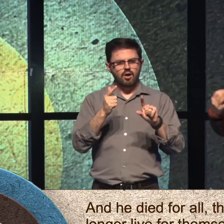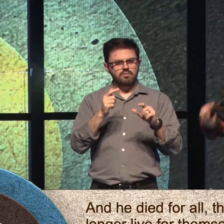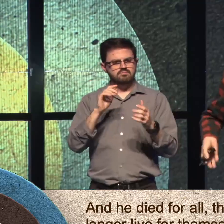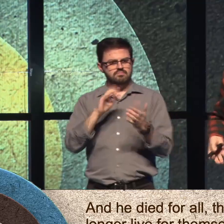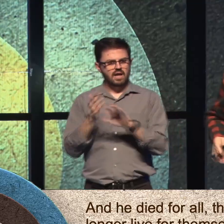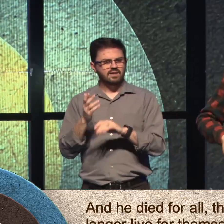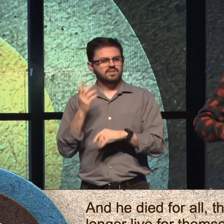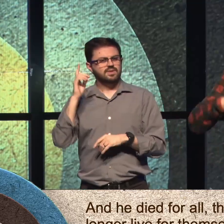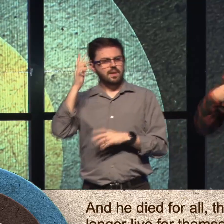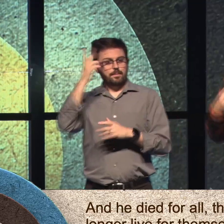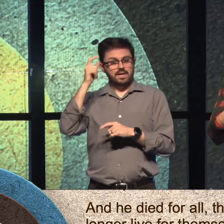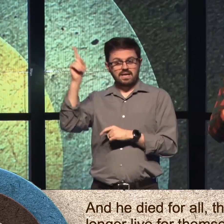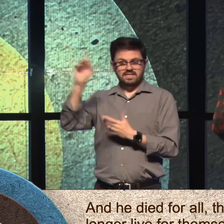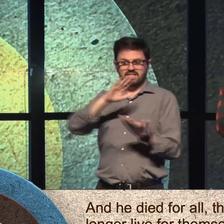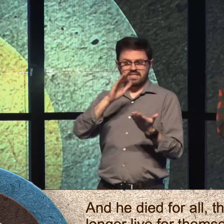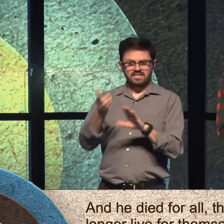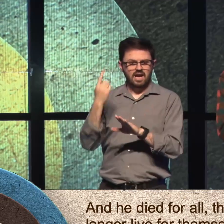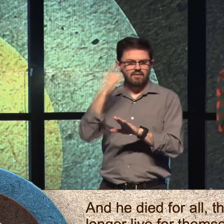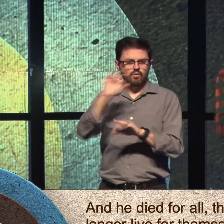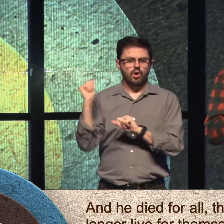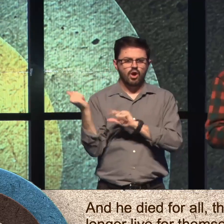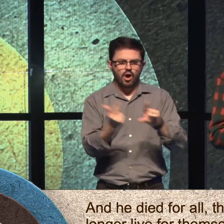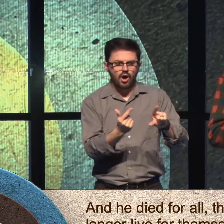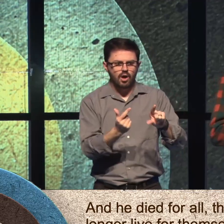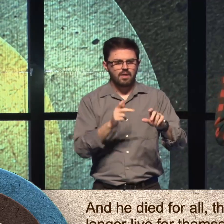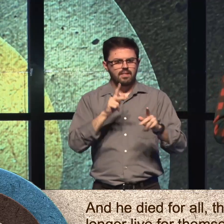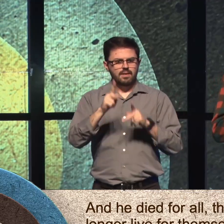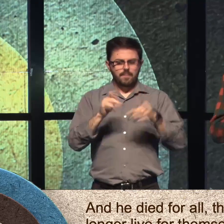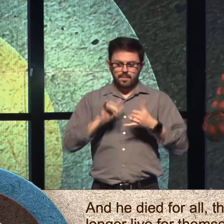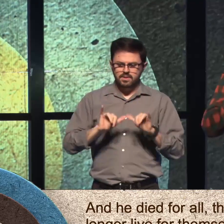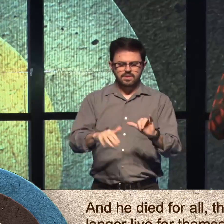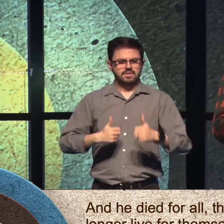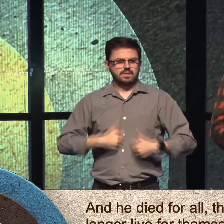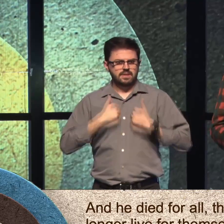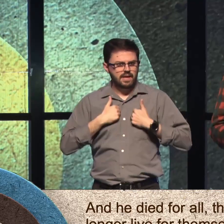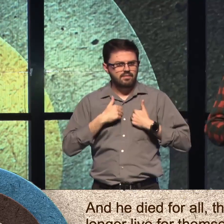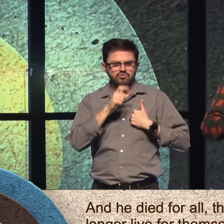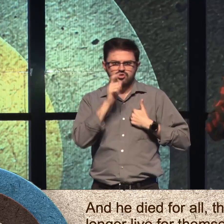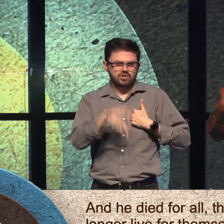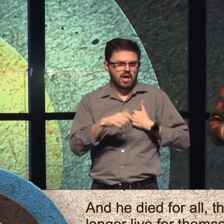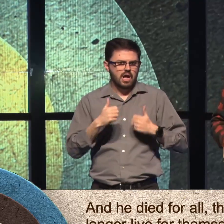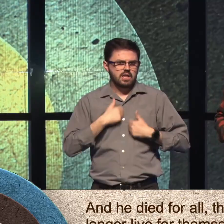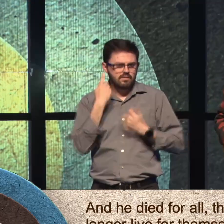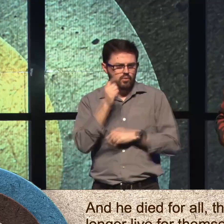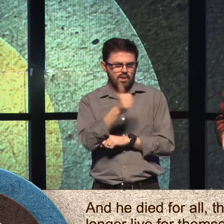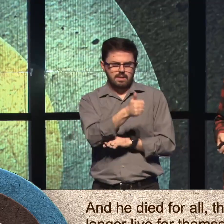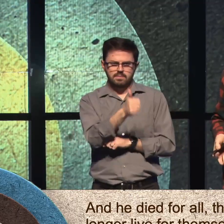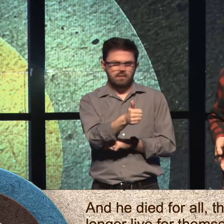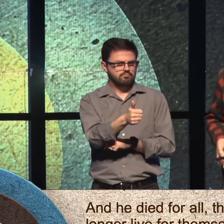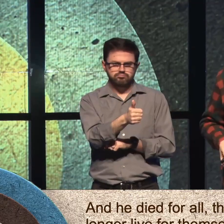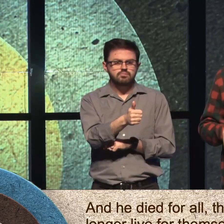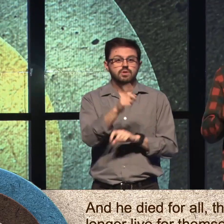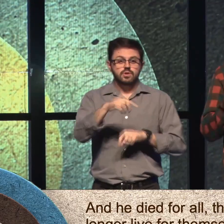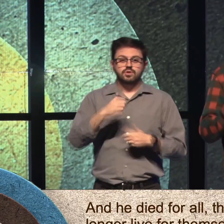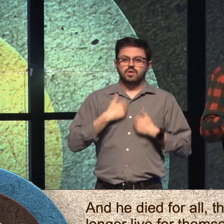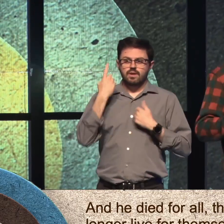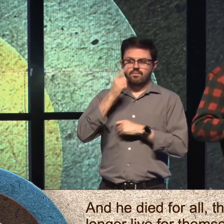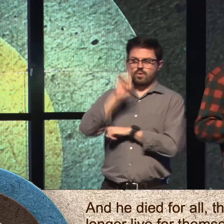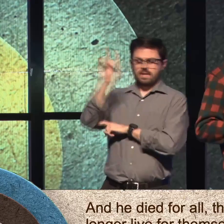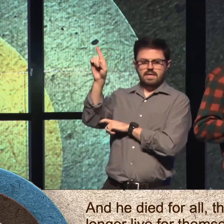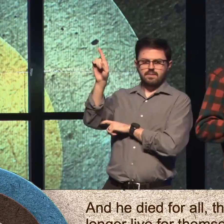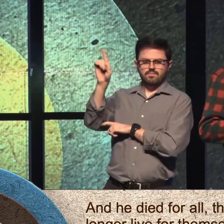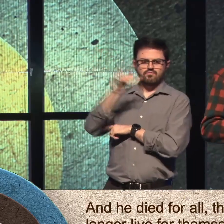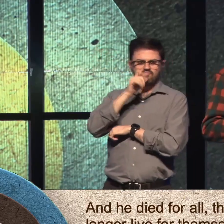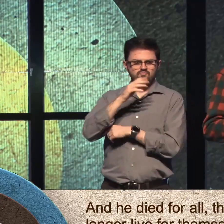hint, hint, here it comes, should no longer live for themselves, but for him who died for them and was raised